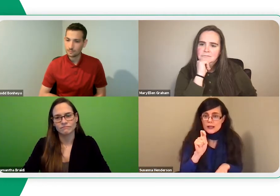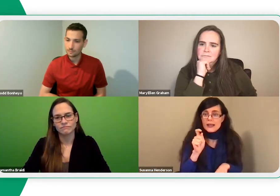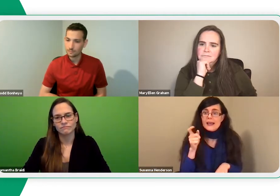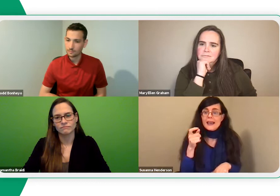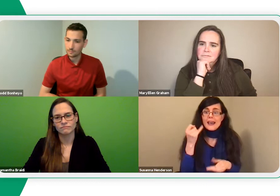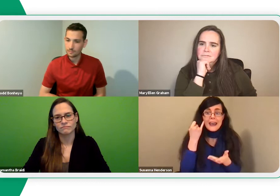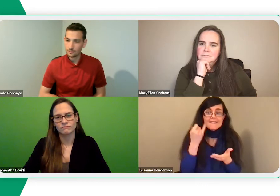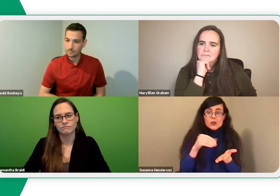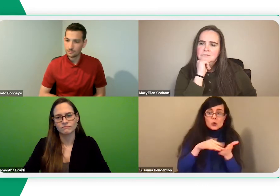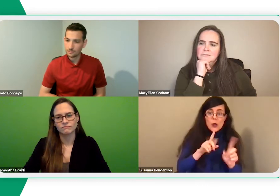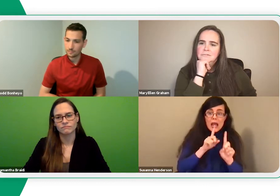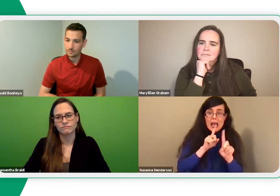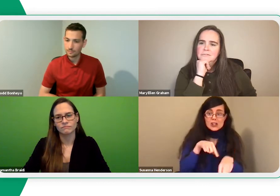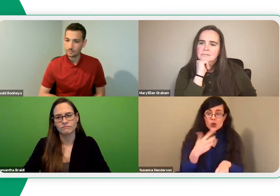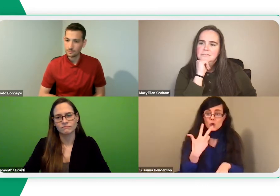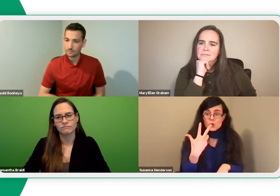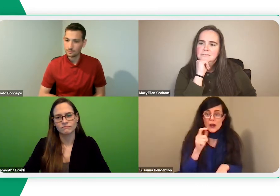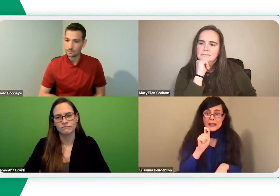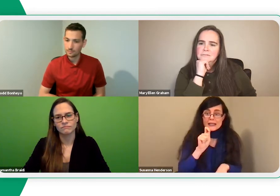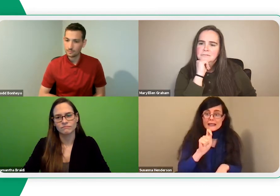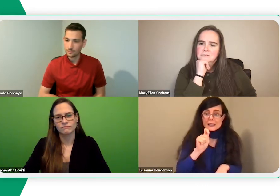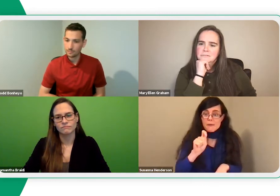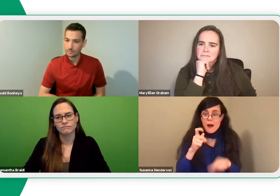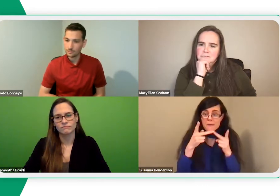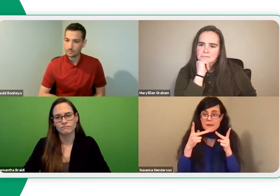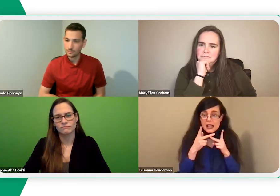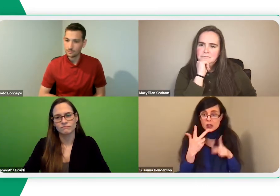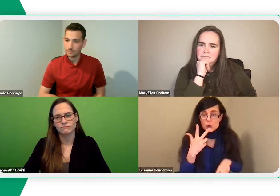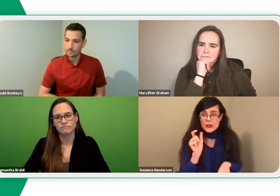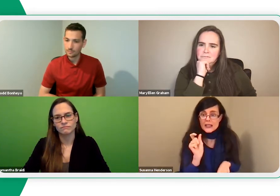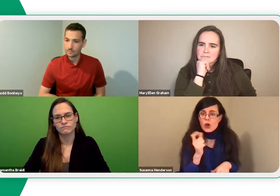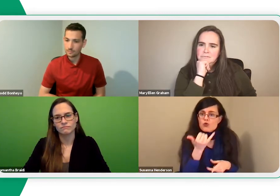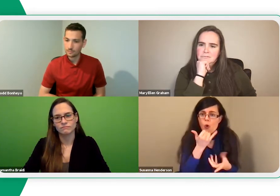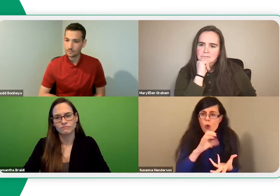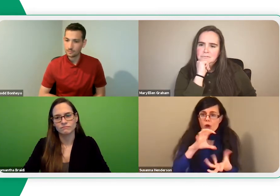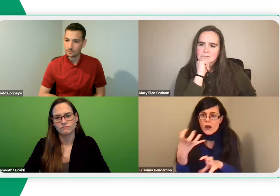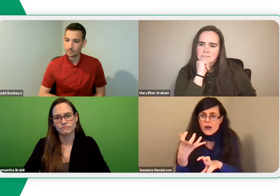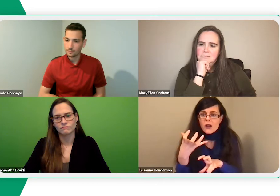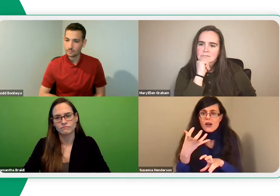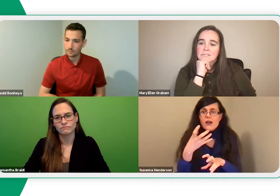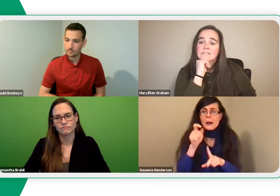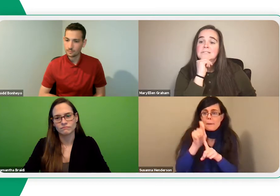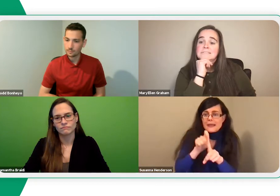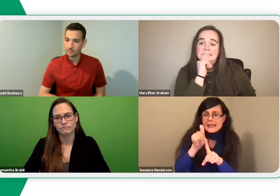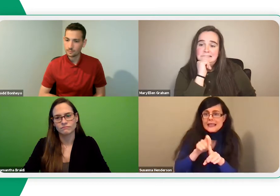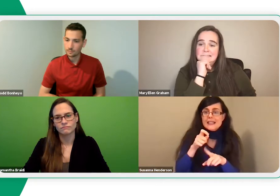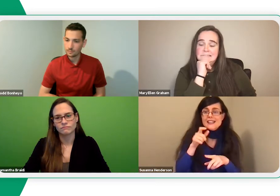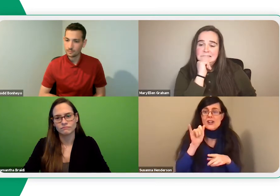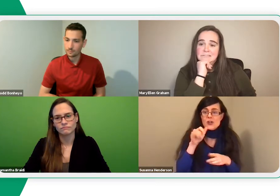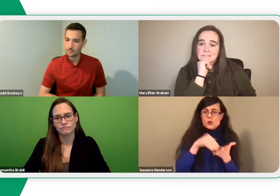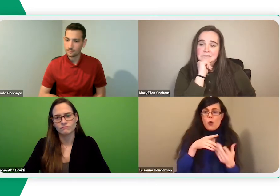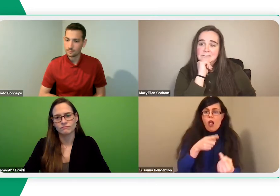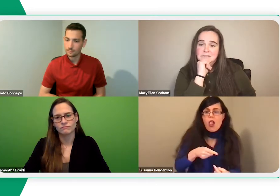two different places for rounding errors. And if a student is answering with a 3 decimal places instead of 2 decimal